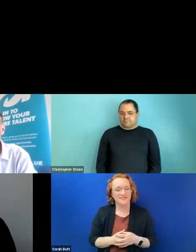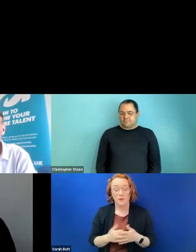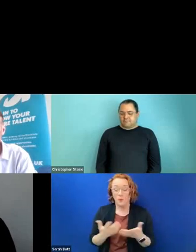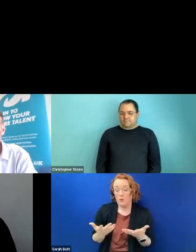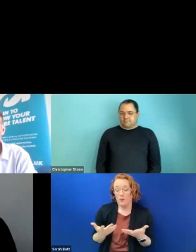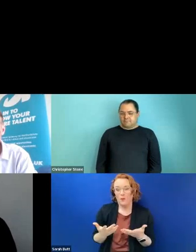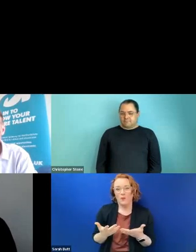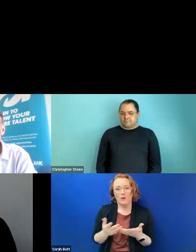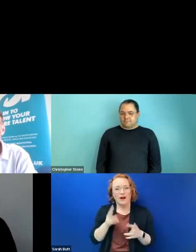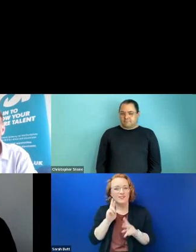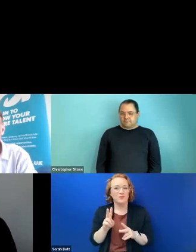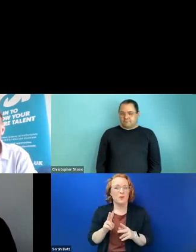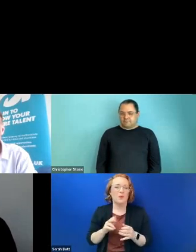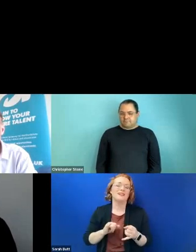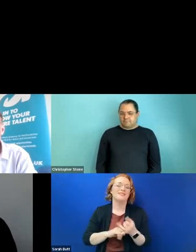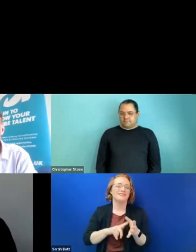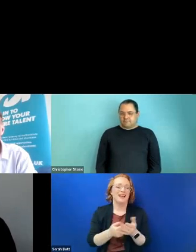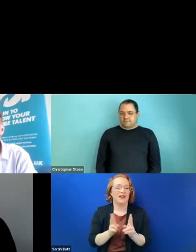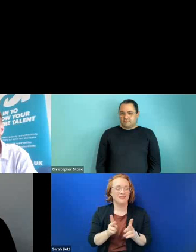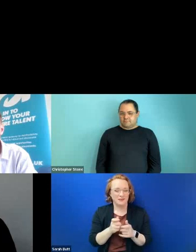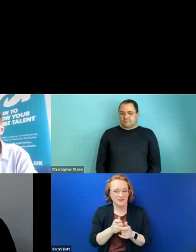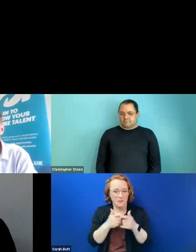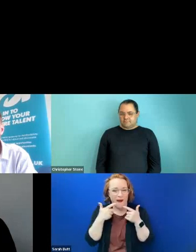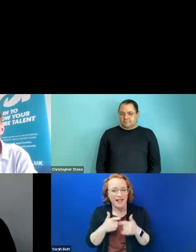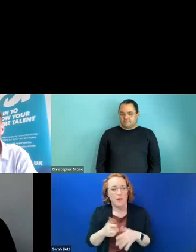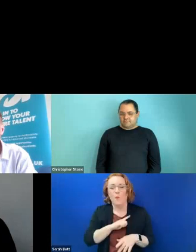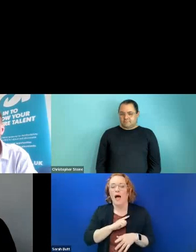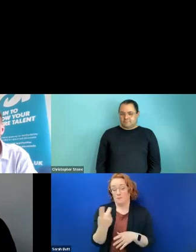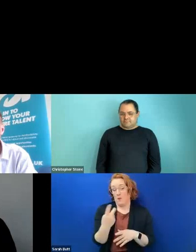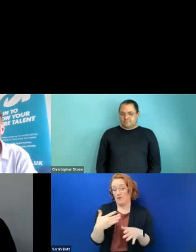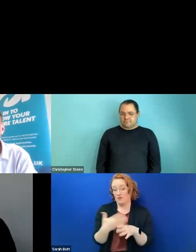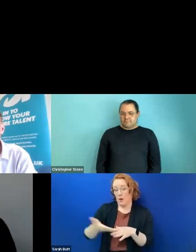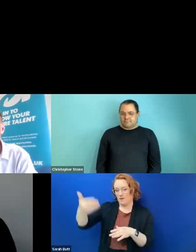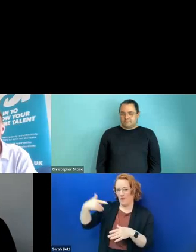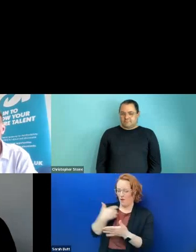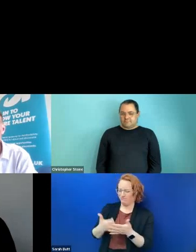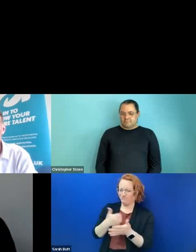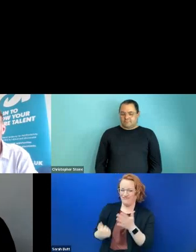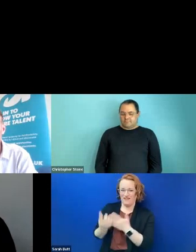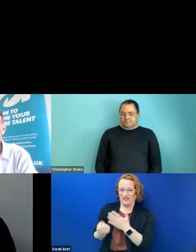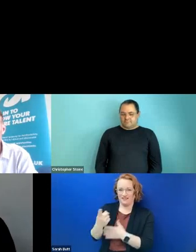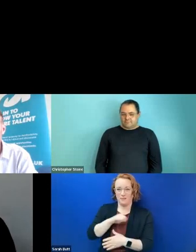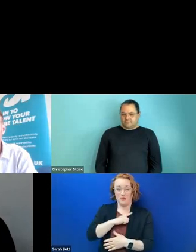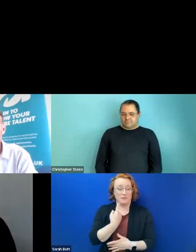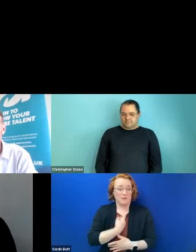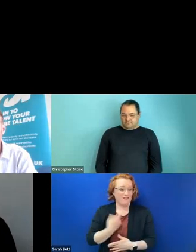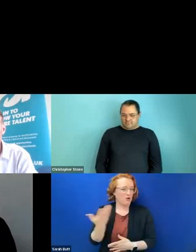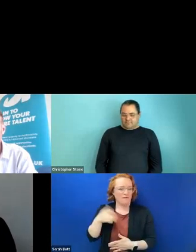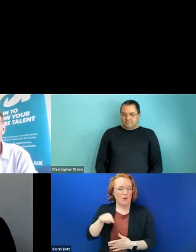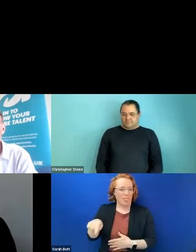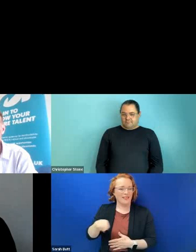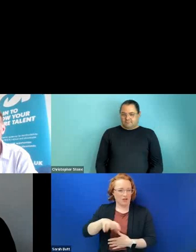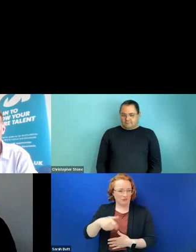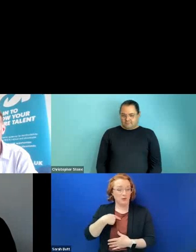did see Sarah smile for just a second because we've worked together before on lots of events. Because I'm not originally from this